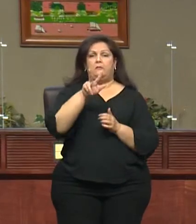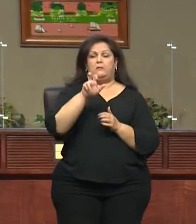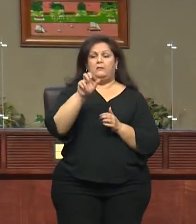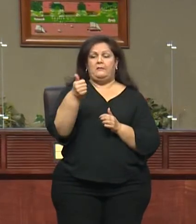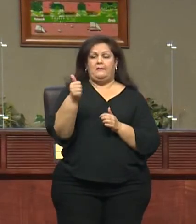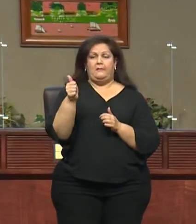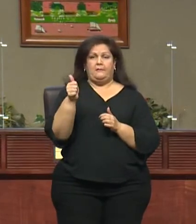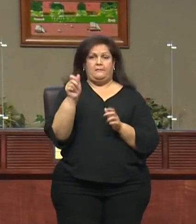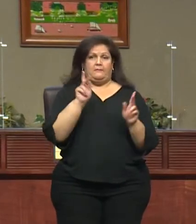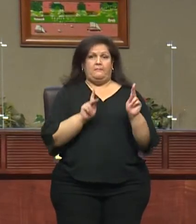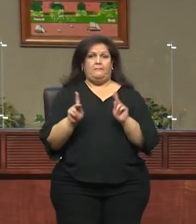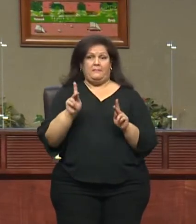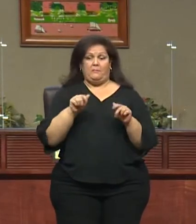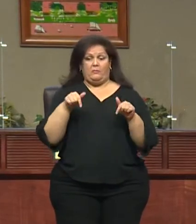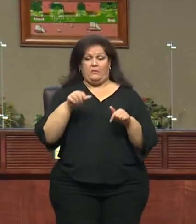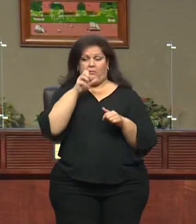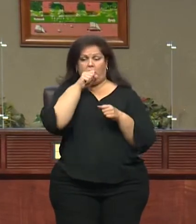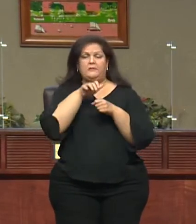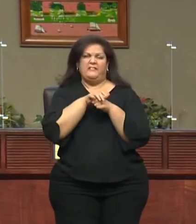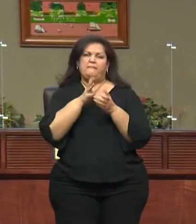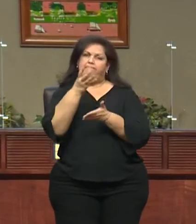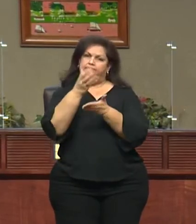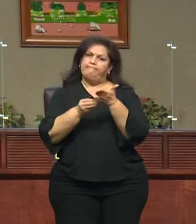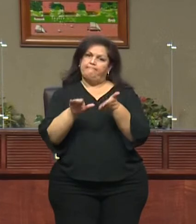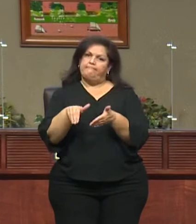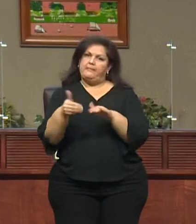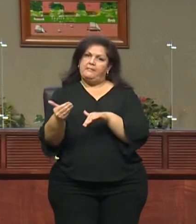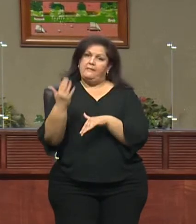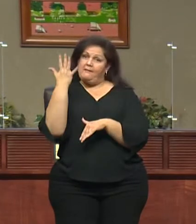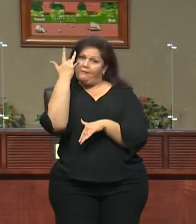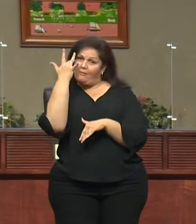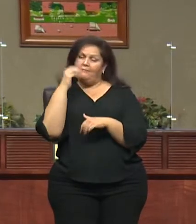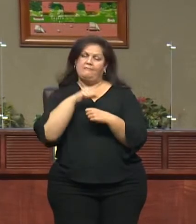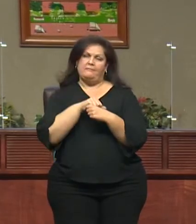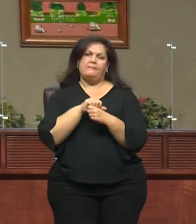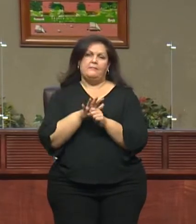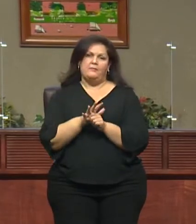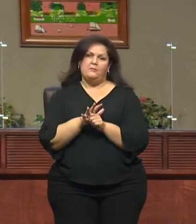1,310 of our residents have died from the coronavirus.